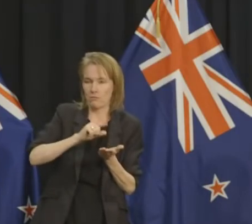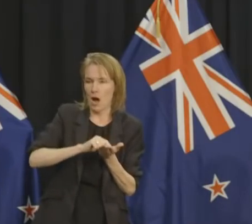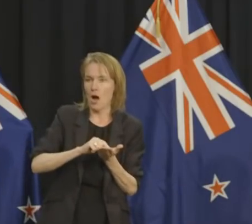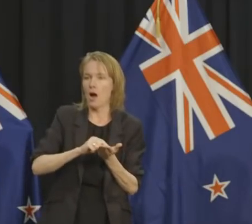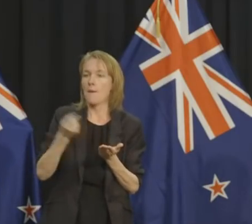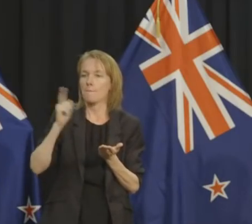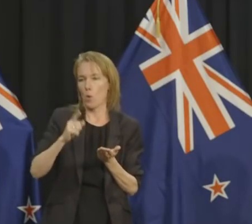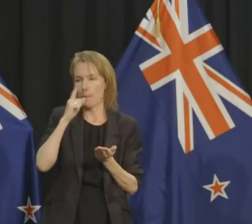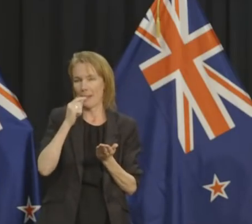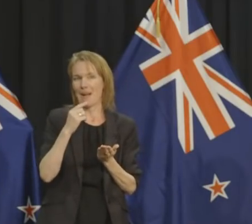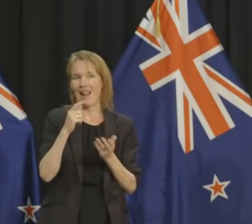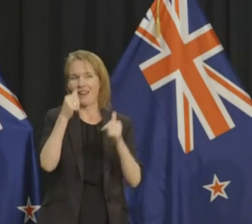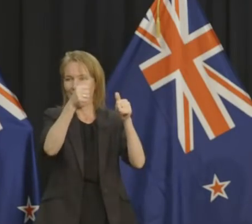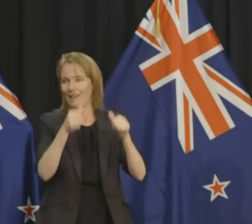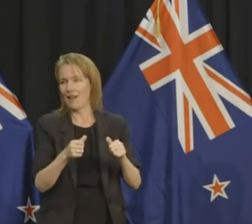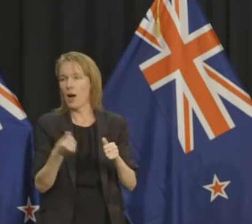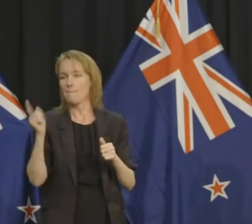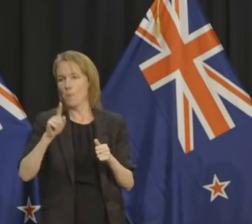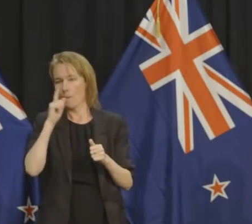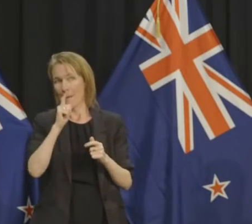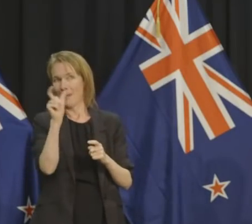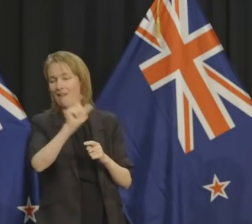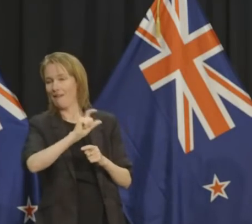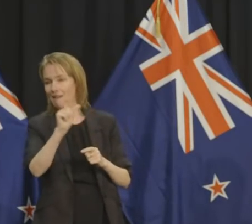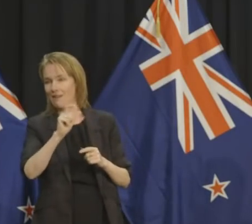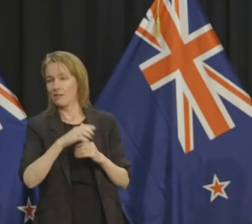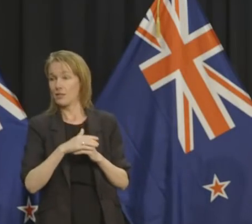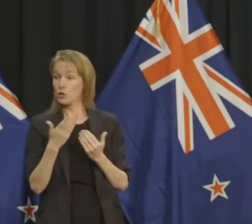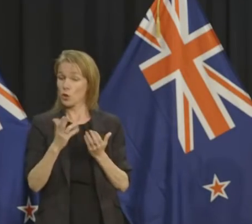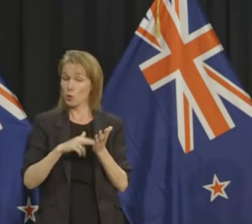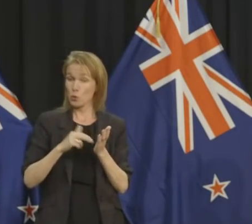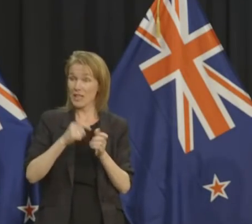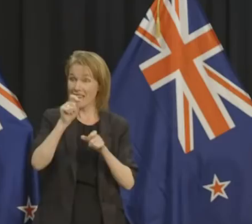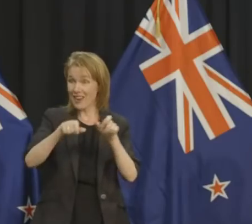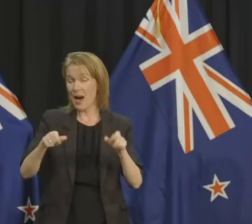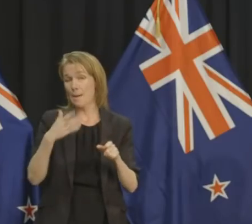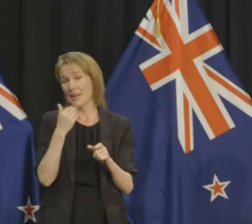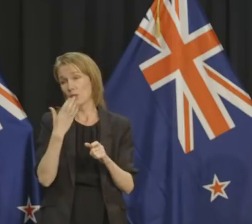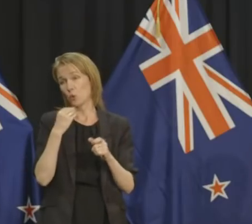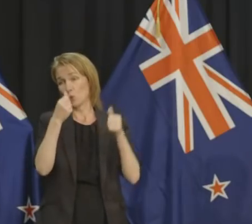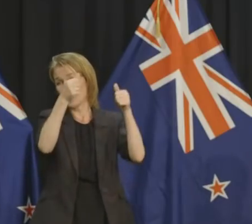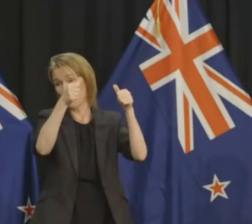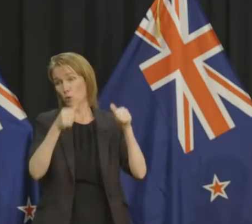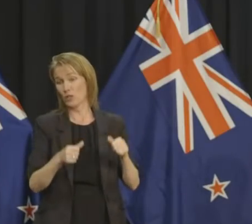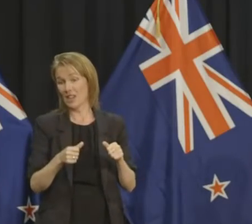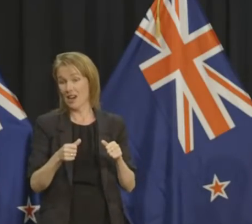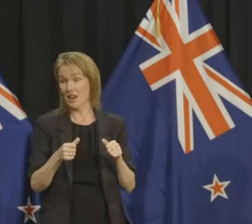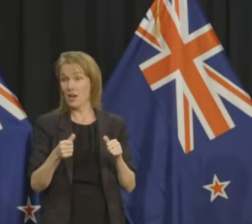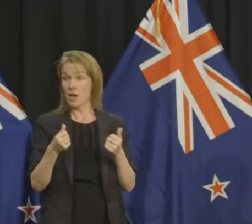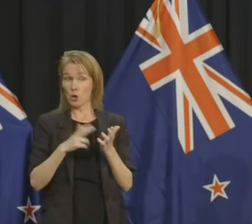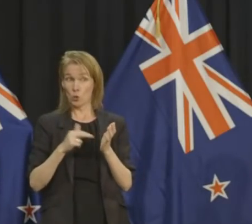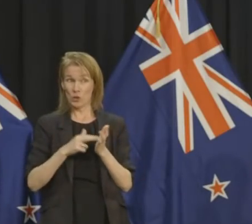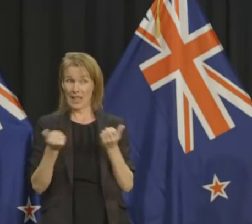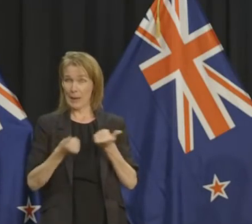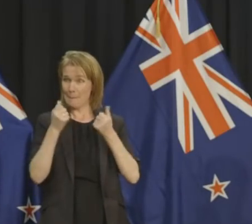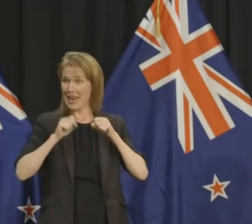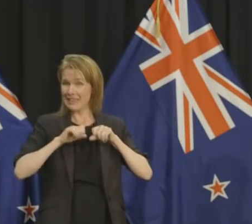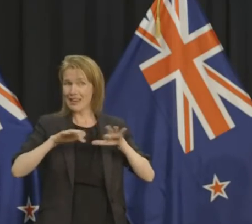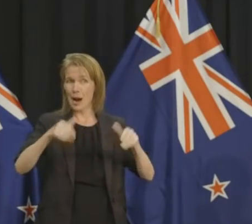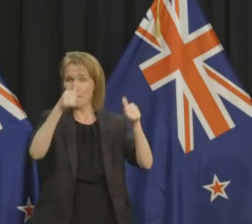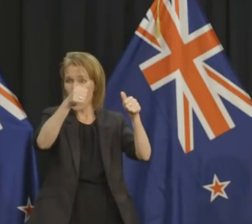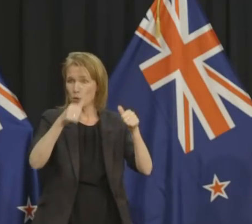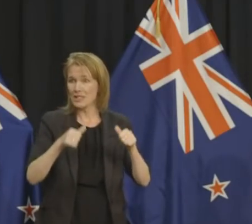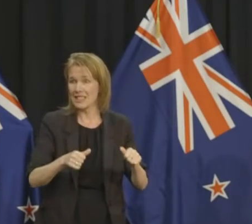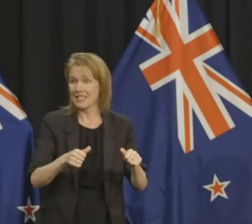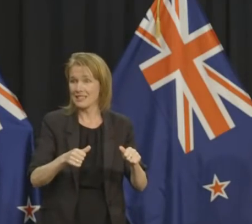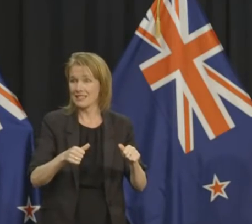team of 5 million to all play their part in making sure that they are using those posters. The posters are now widely distributed, so any blockage